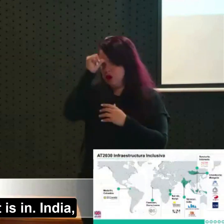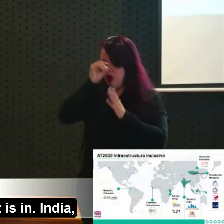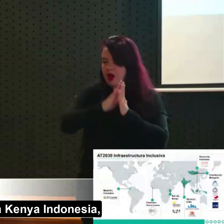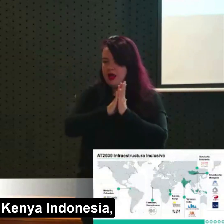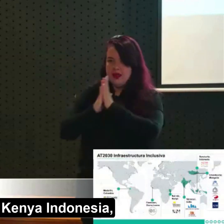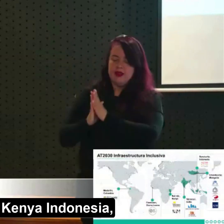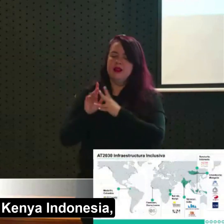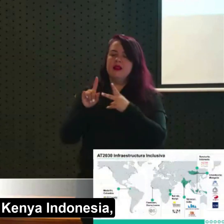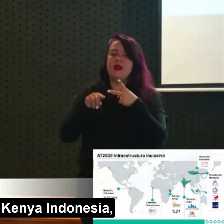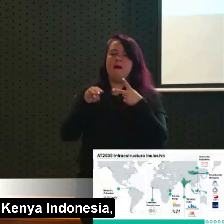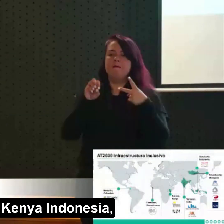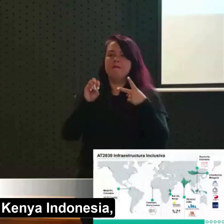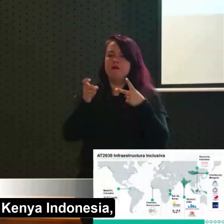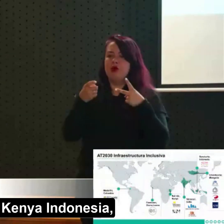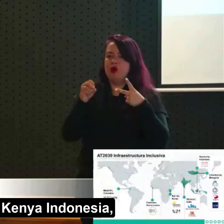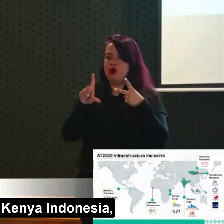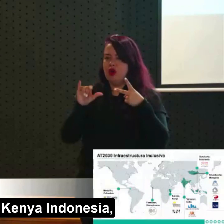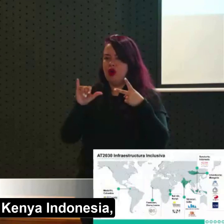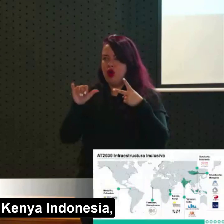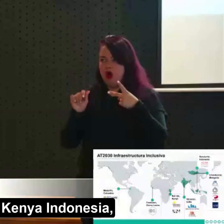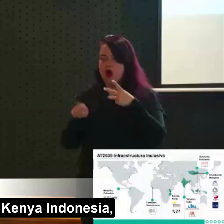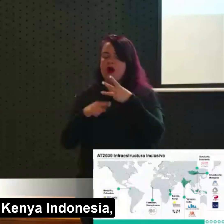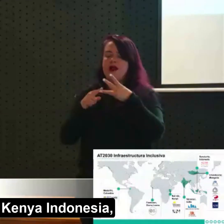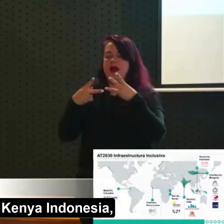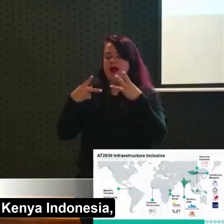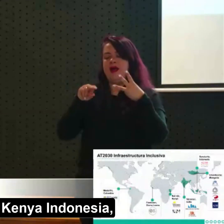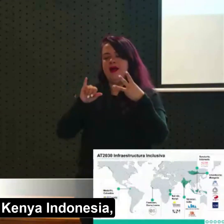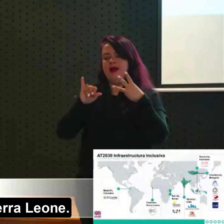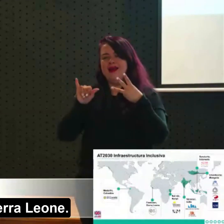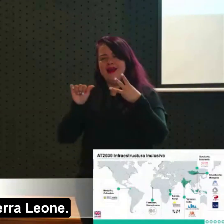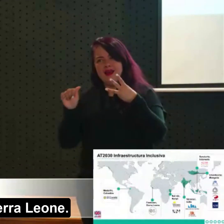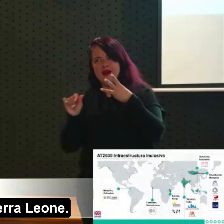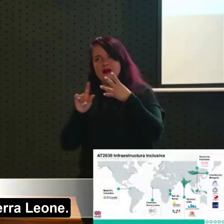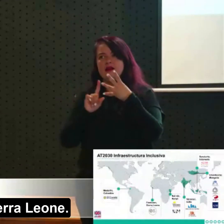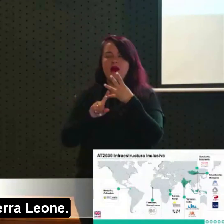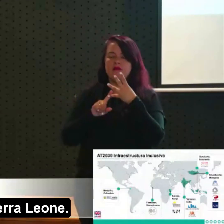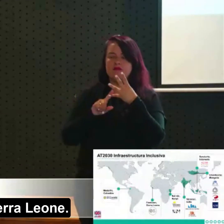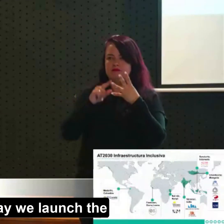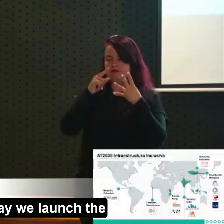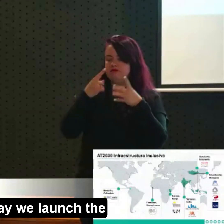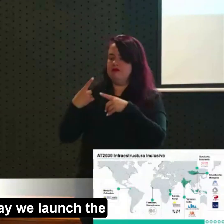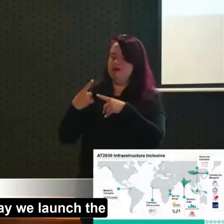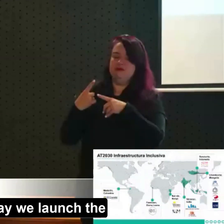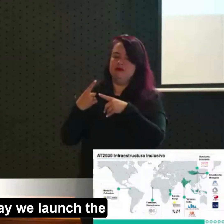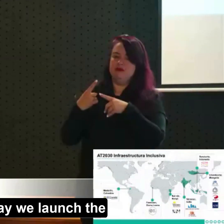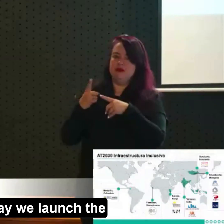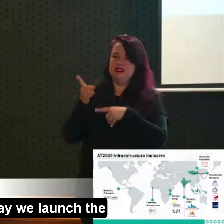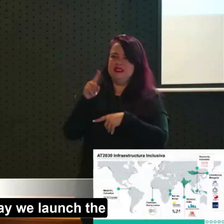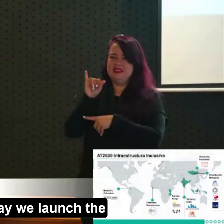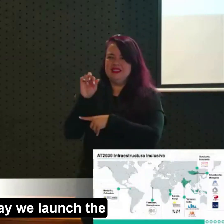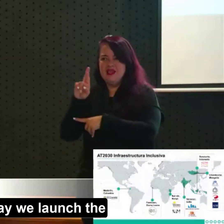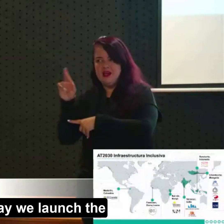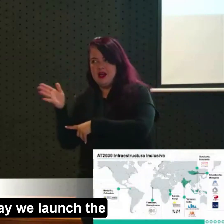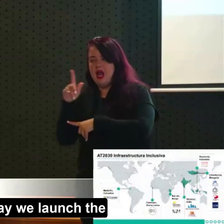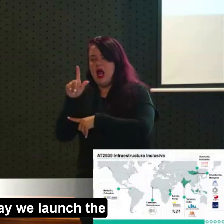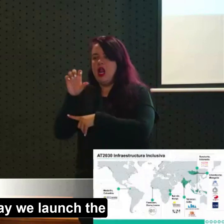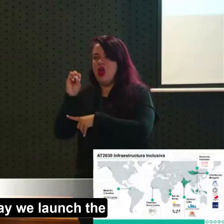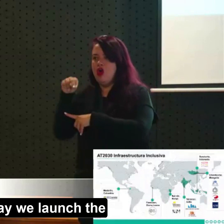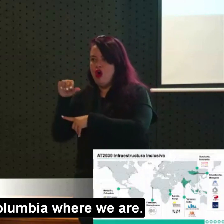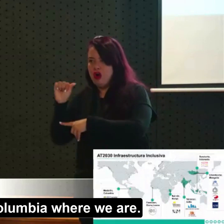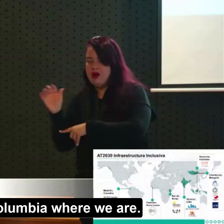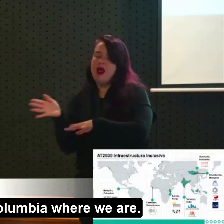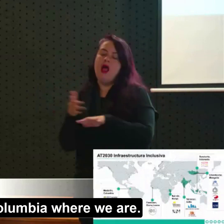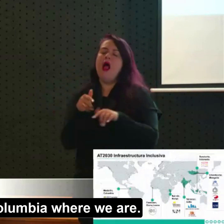in India, Mongolia, Kenya, Indonesia, Sierra Leone, and today we